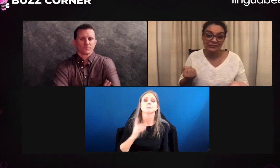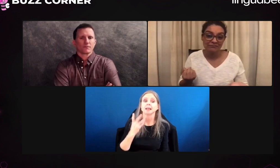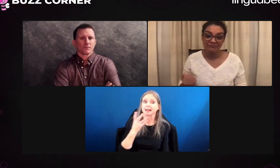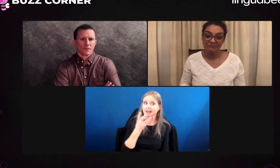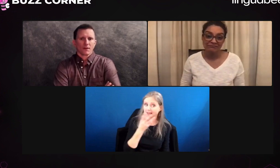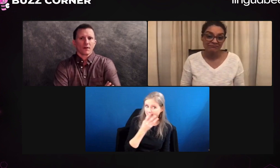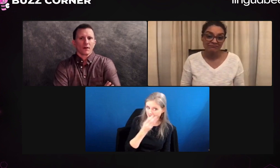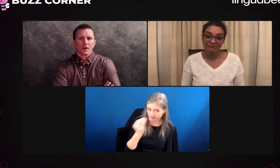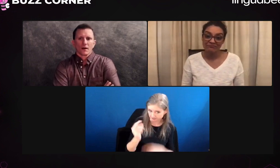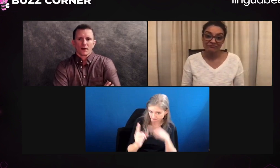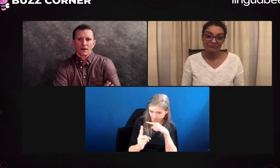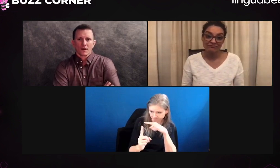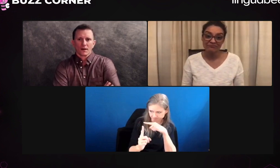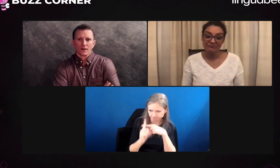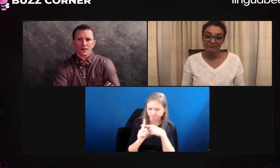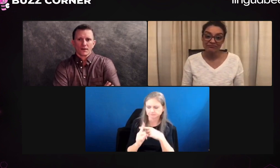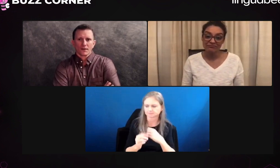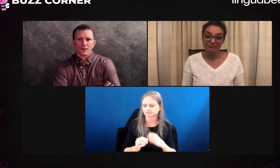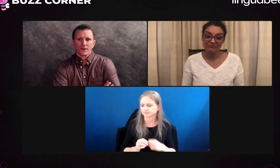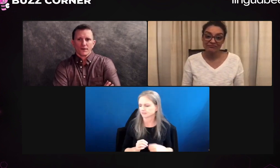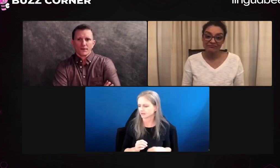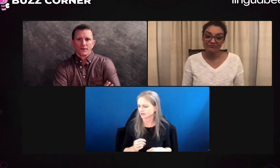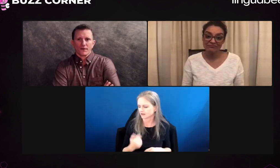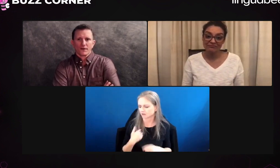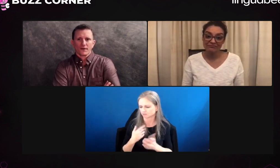the right medical care that they deserve.